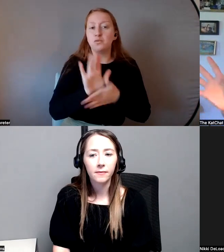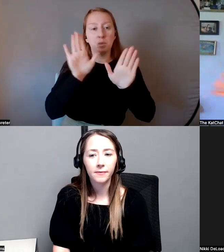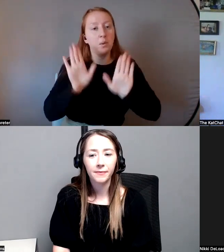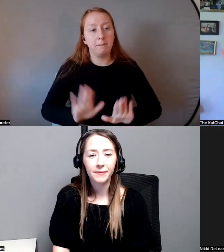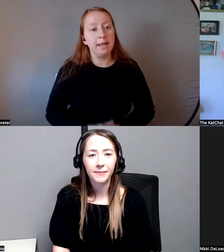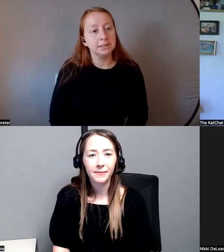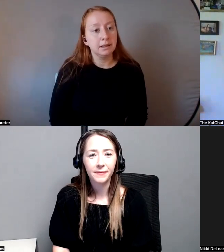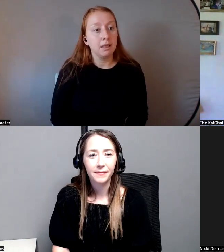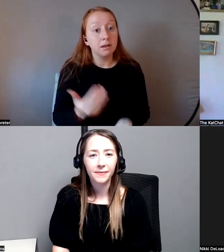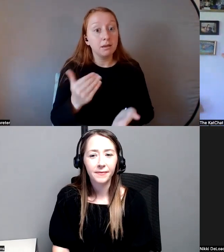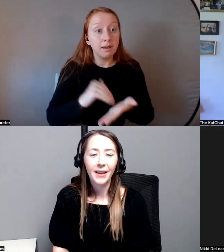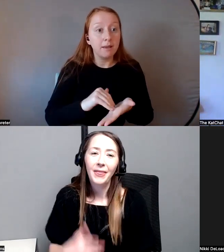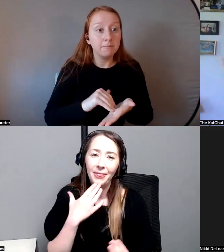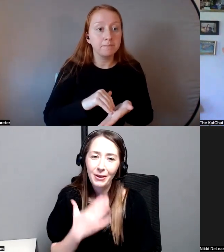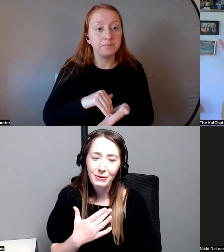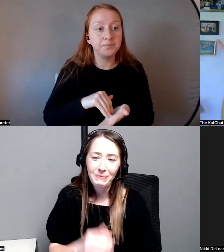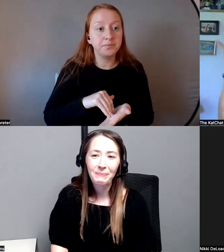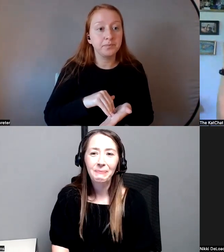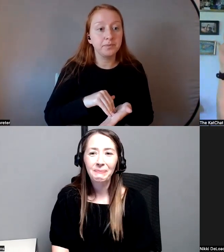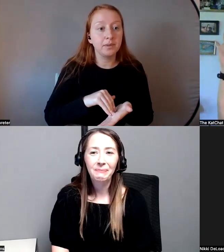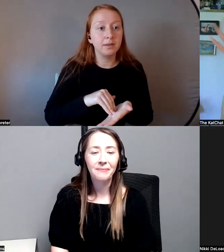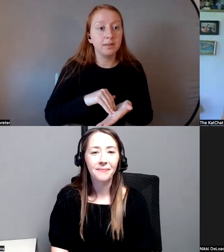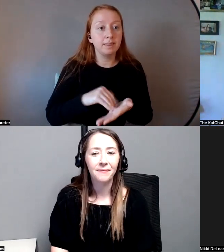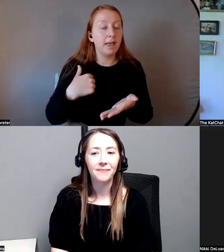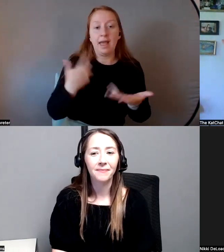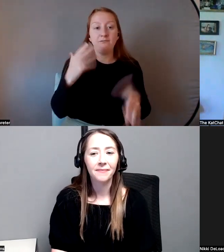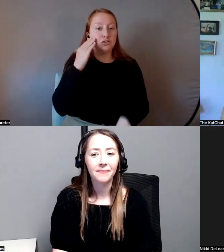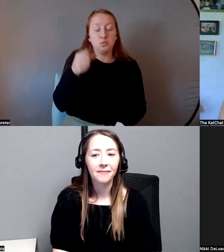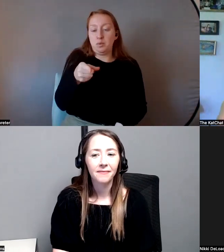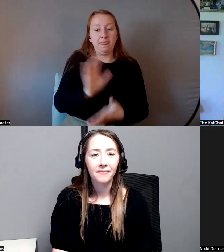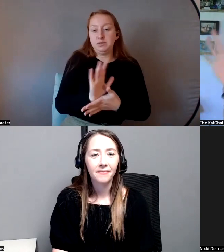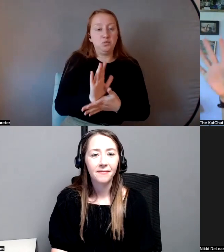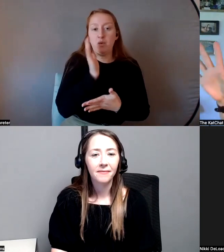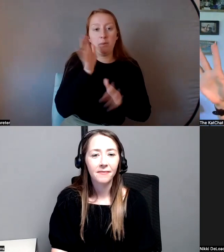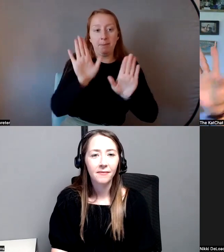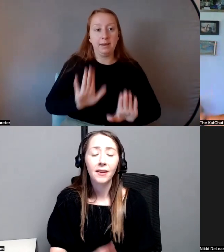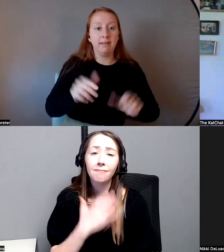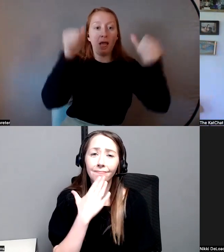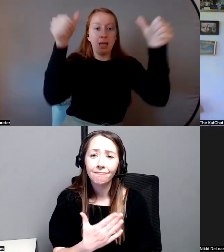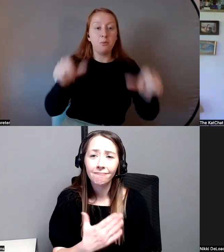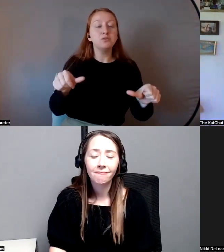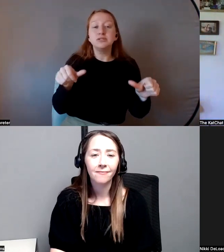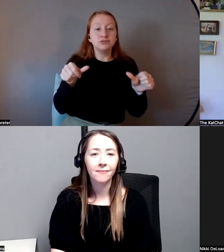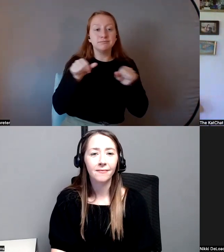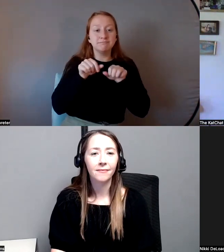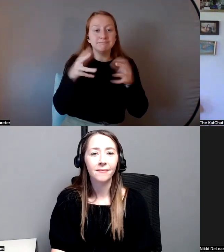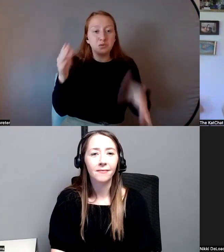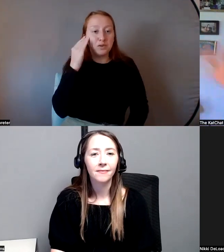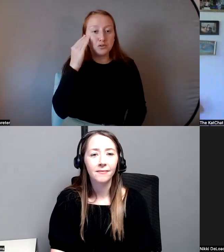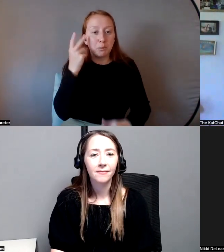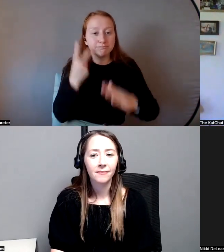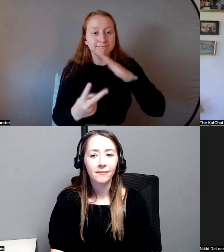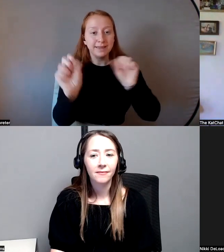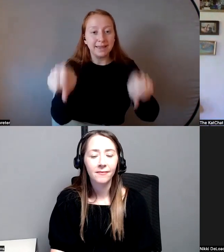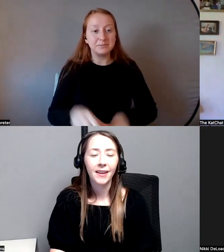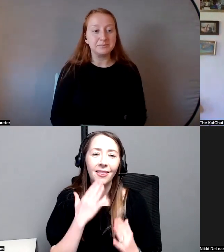mean, again, from the person Thank you. that did in the movie. I'm sorry, the poster gives it Thank you. away. Yeah.